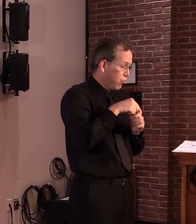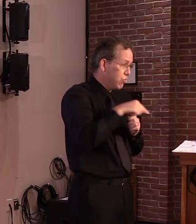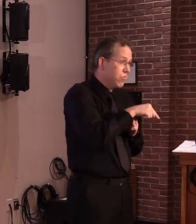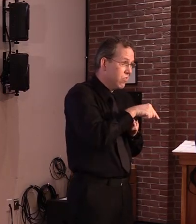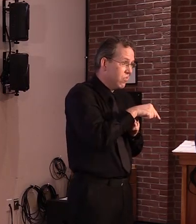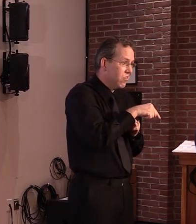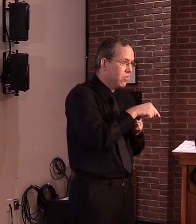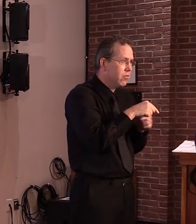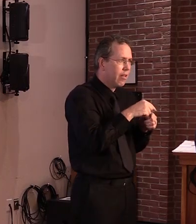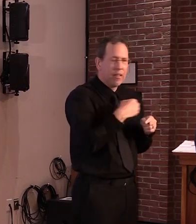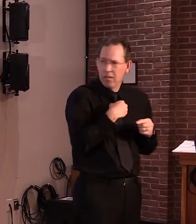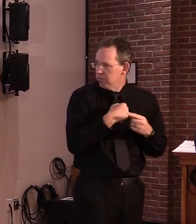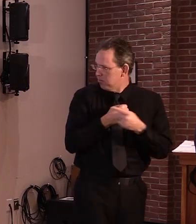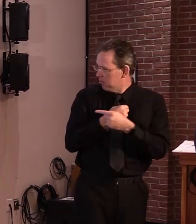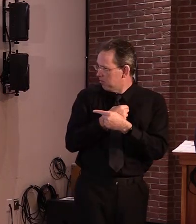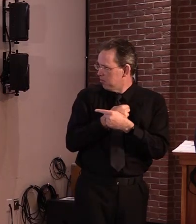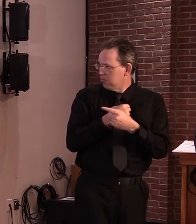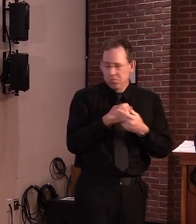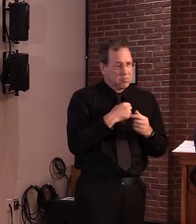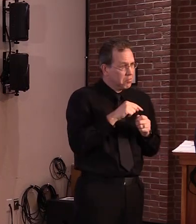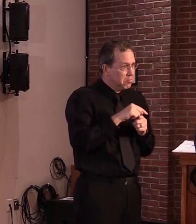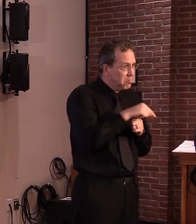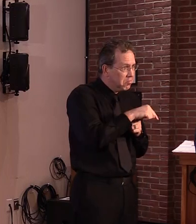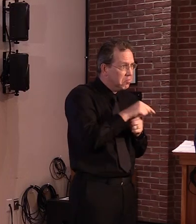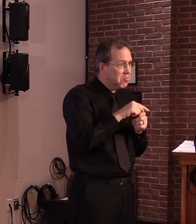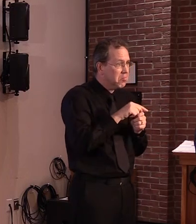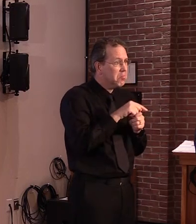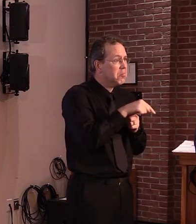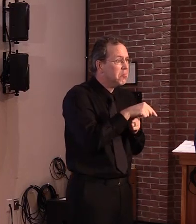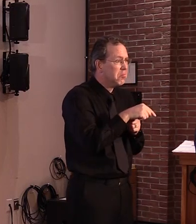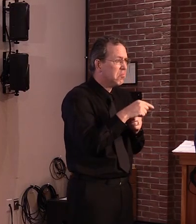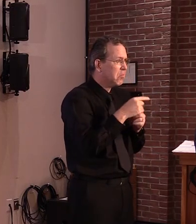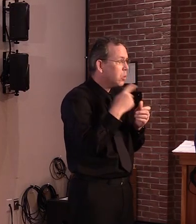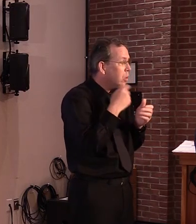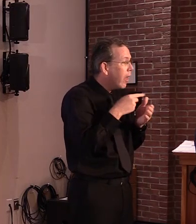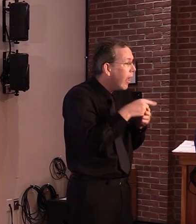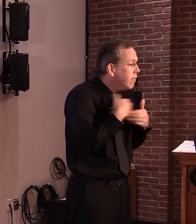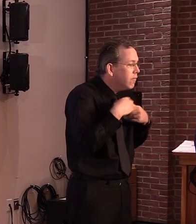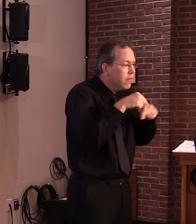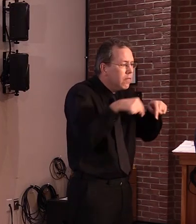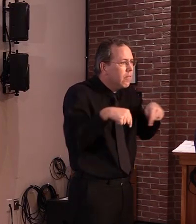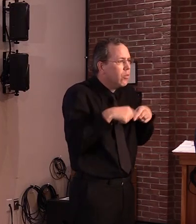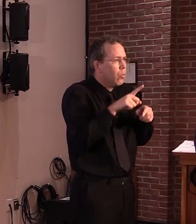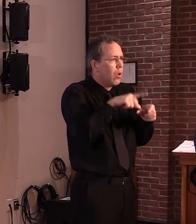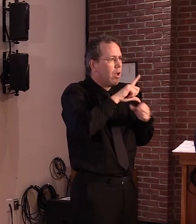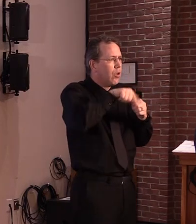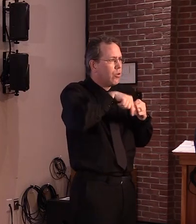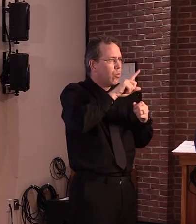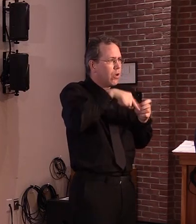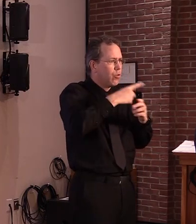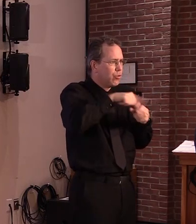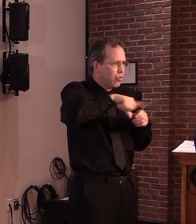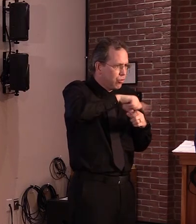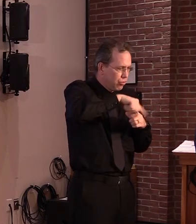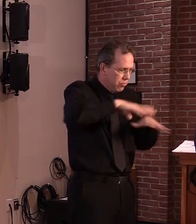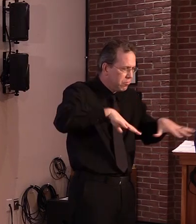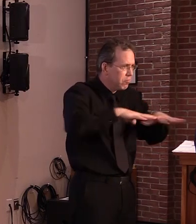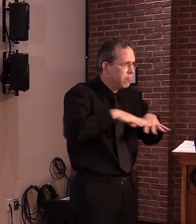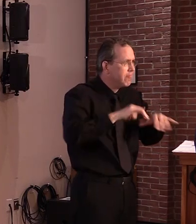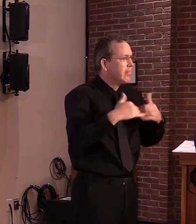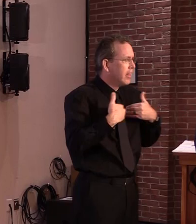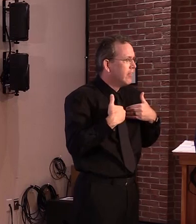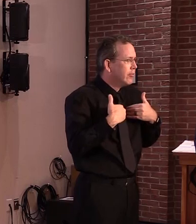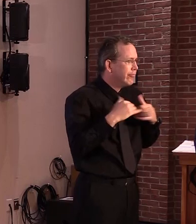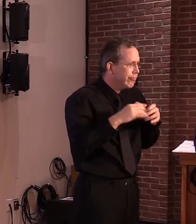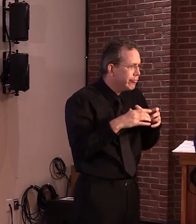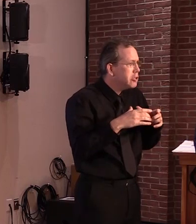and 300 active cases. Similarly, with a 2-hour drive, it's a relative area of safety. However, quickly, when you